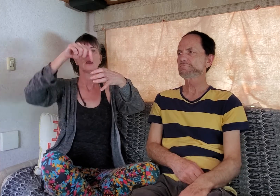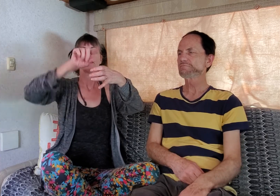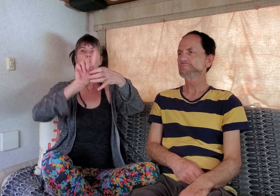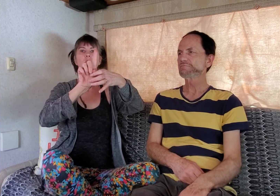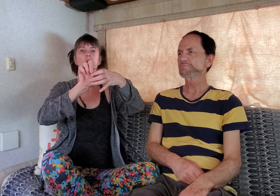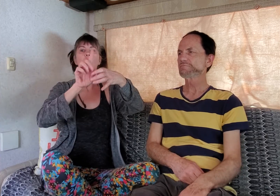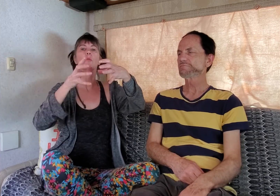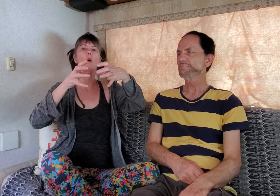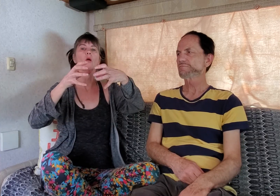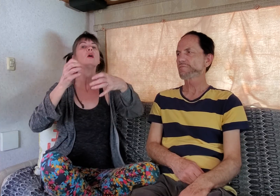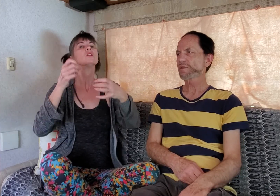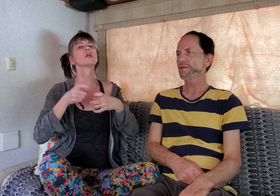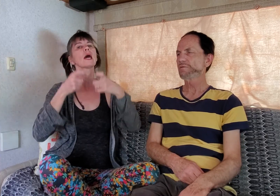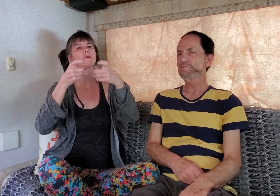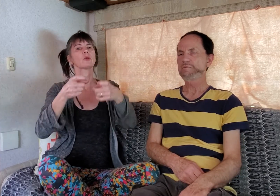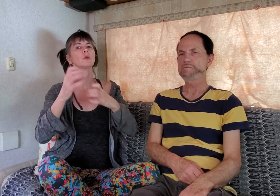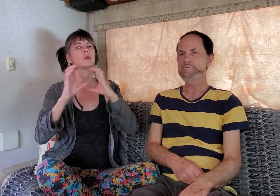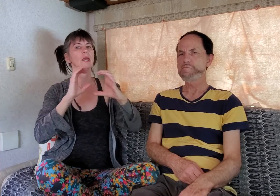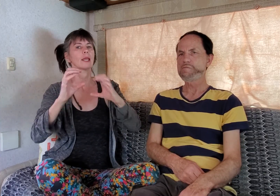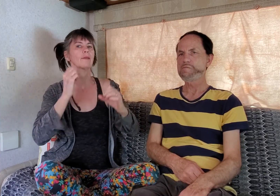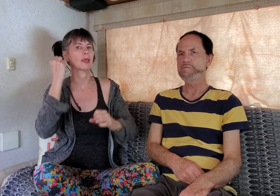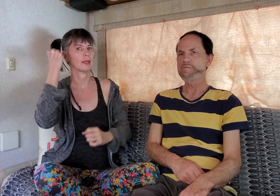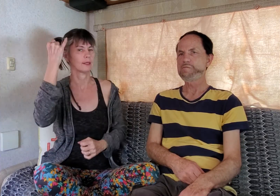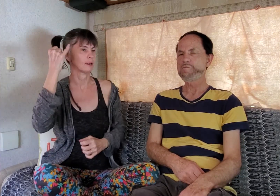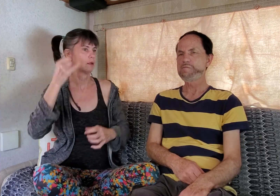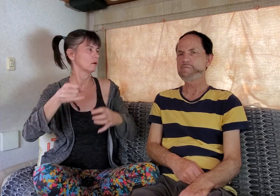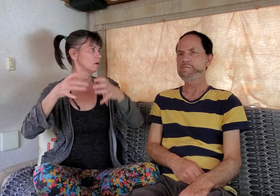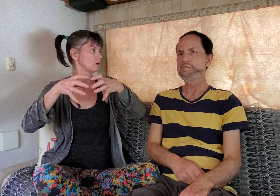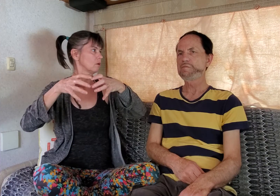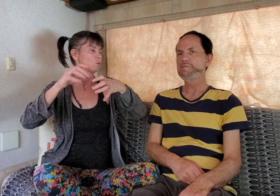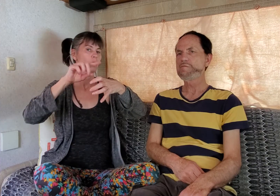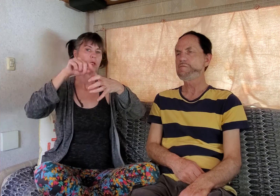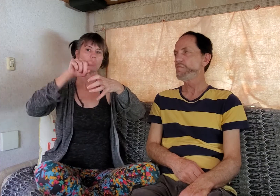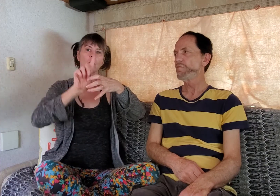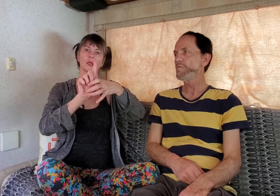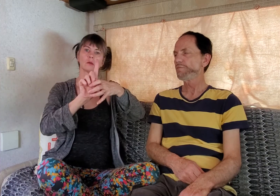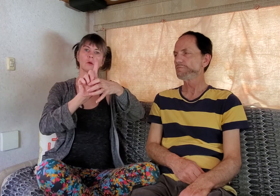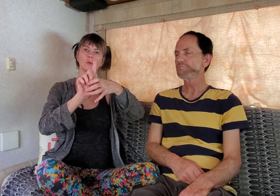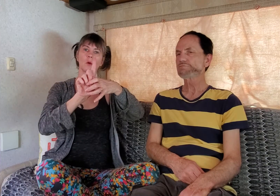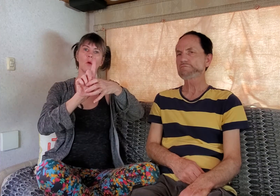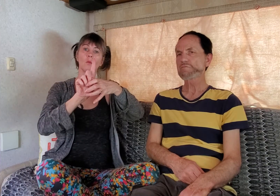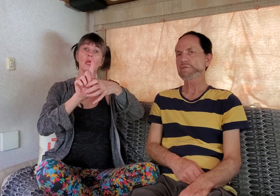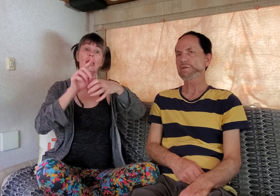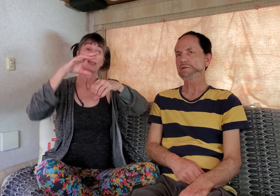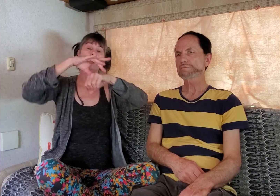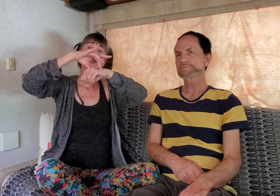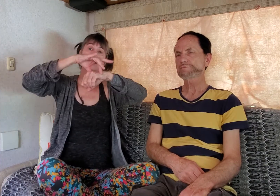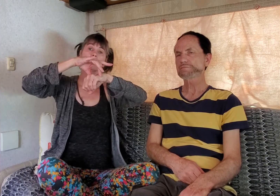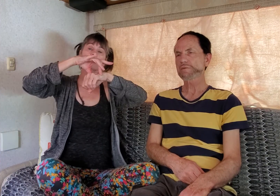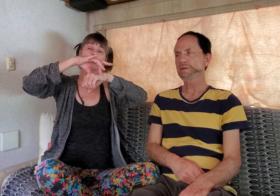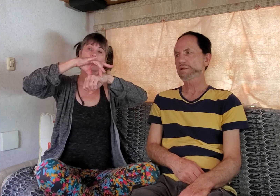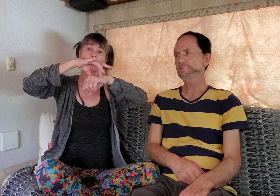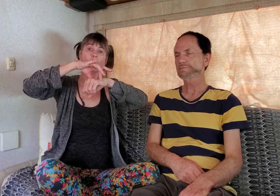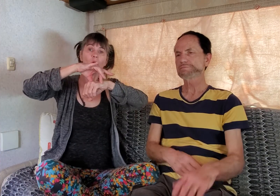That's the North Pole. So kind of communicating the idea of where he's going. North Pole. And this is